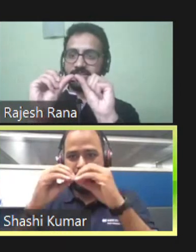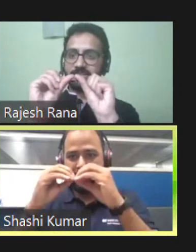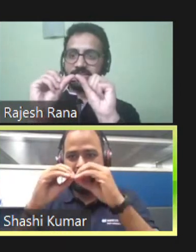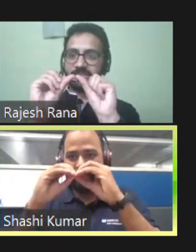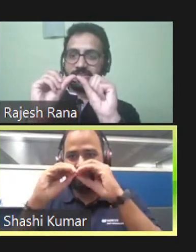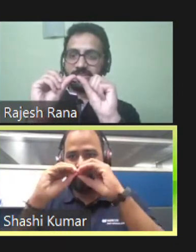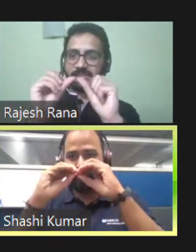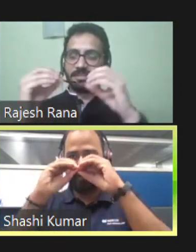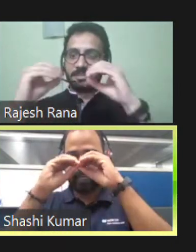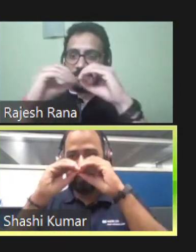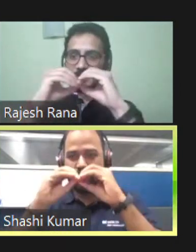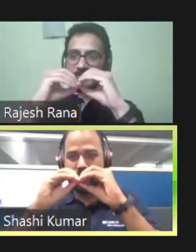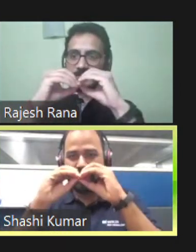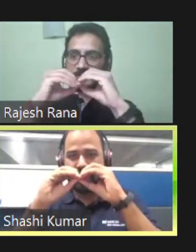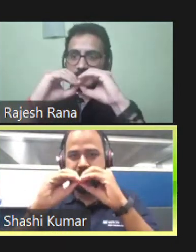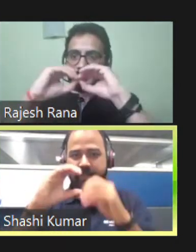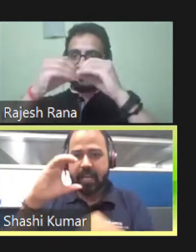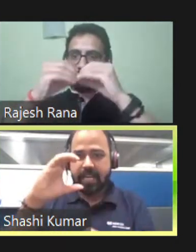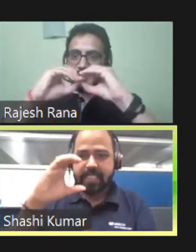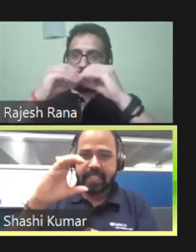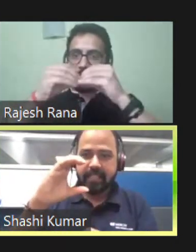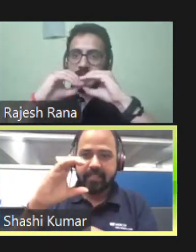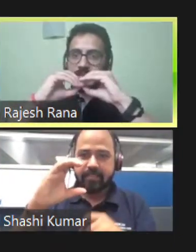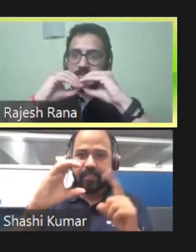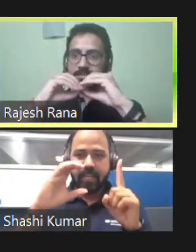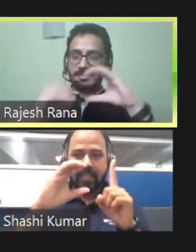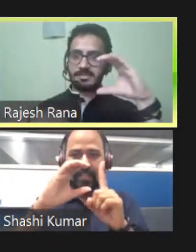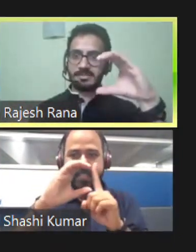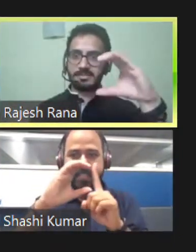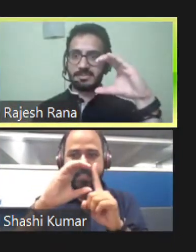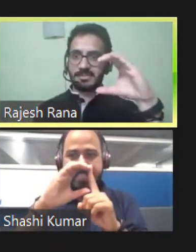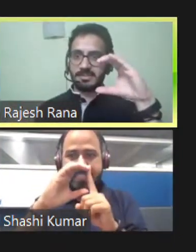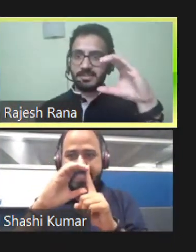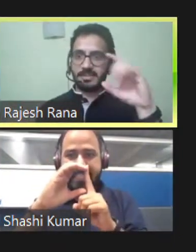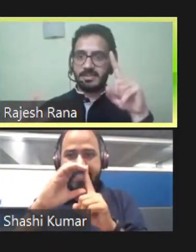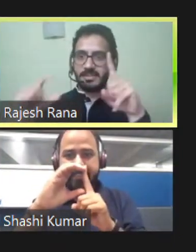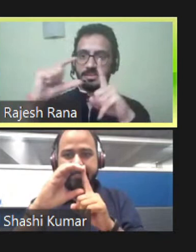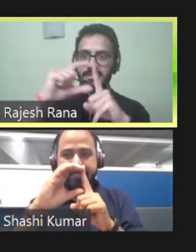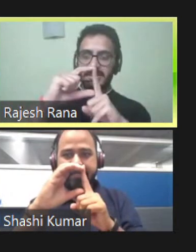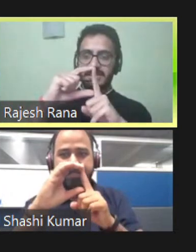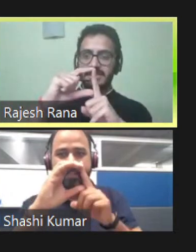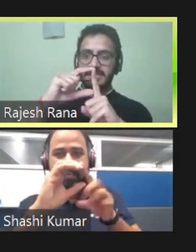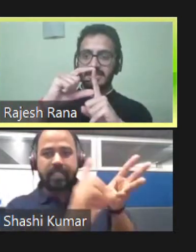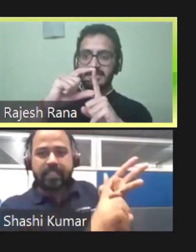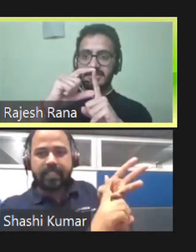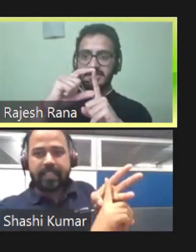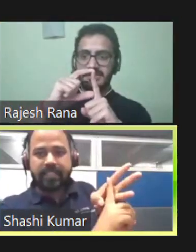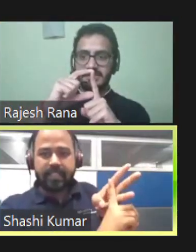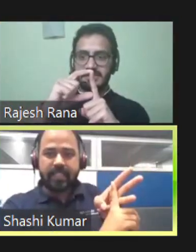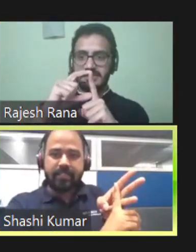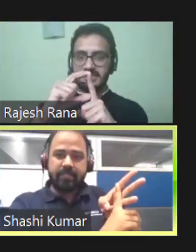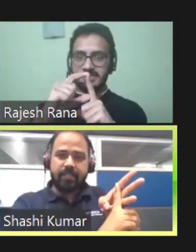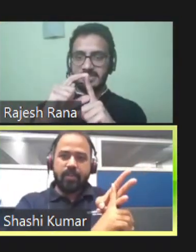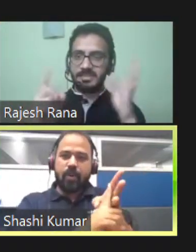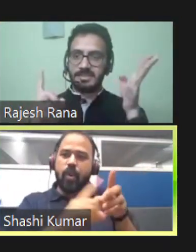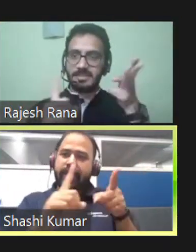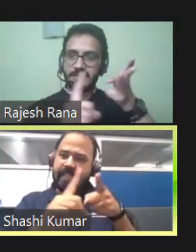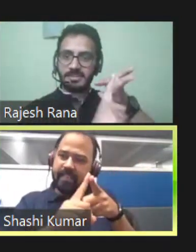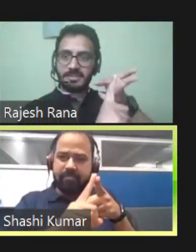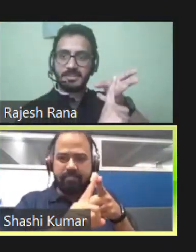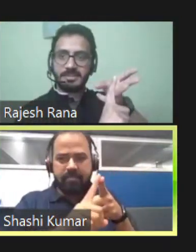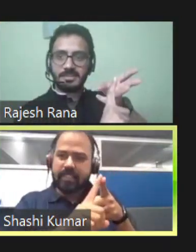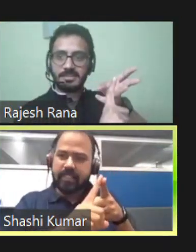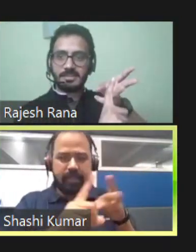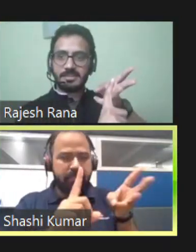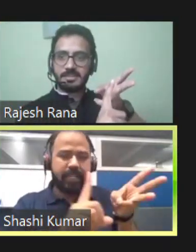is B, right? Binocular is B, and C, B, and then there's D, and then is E or